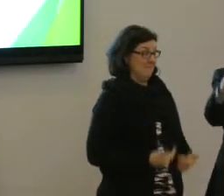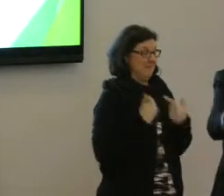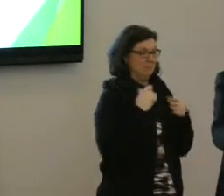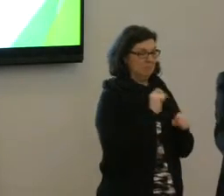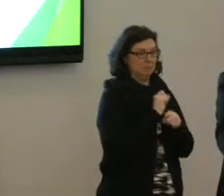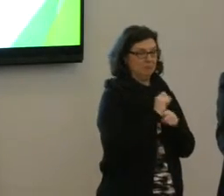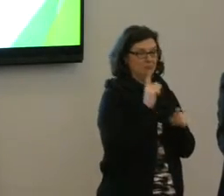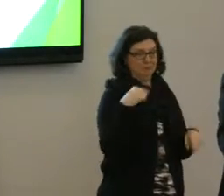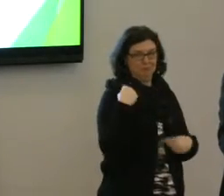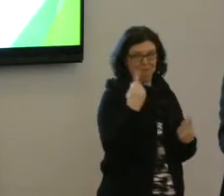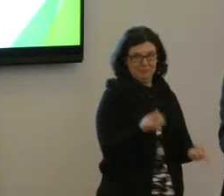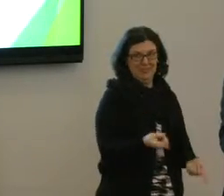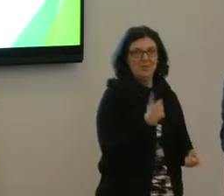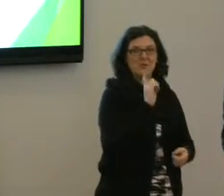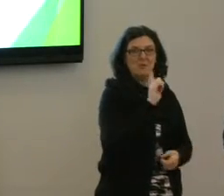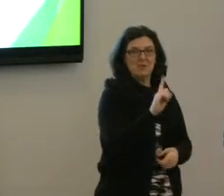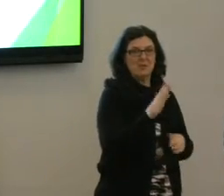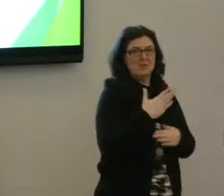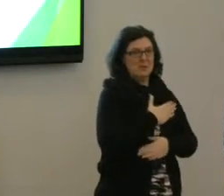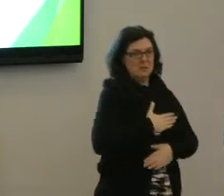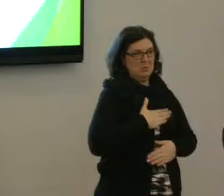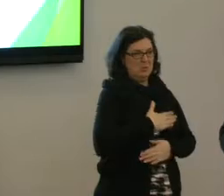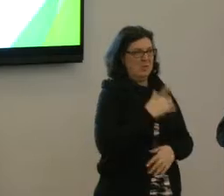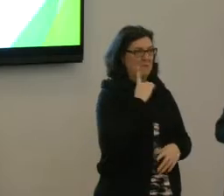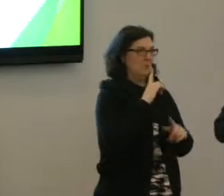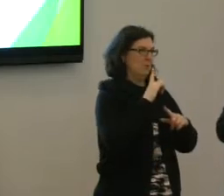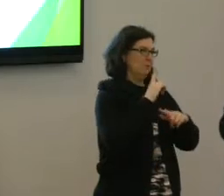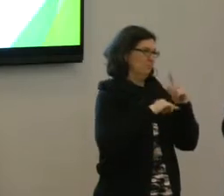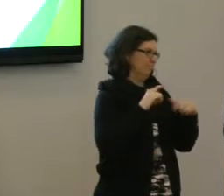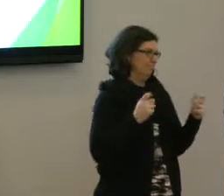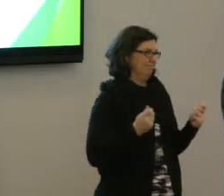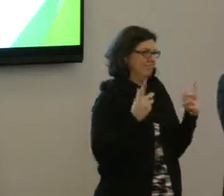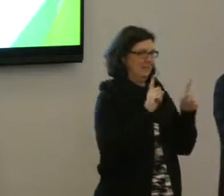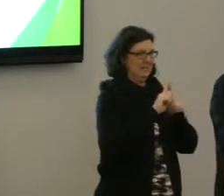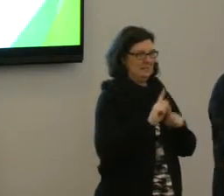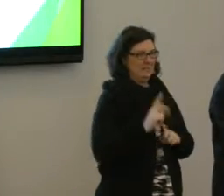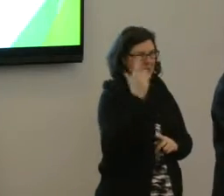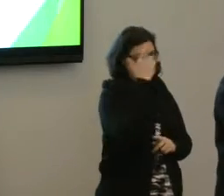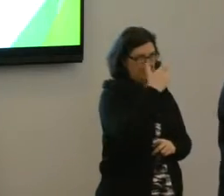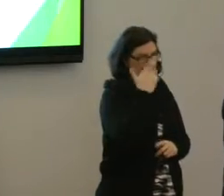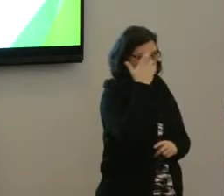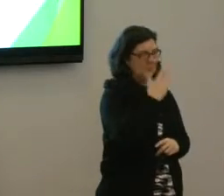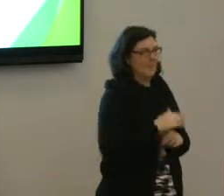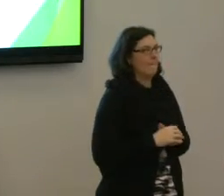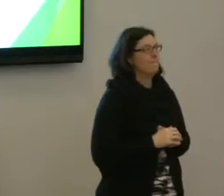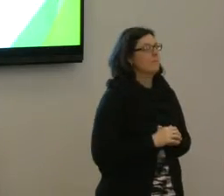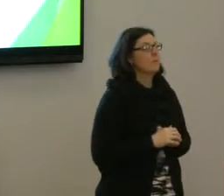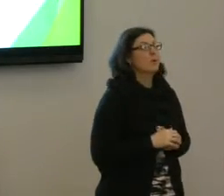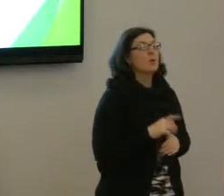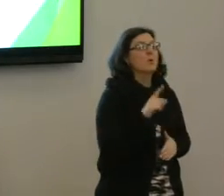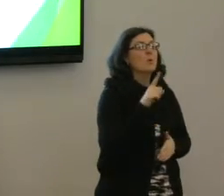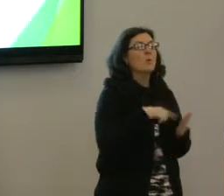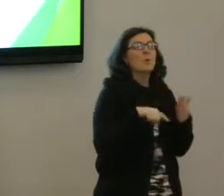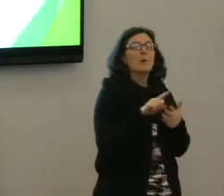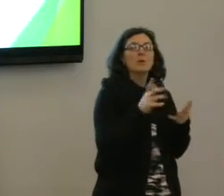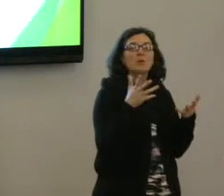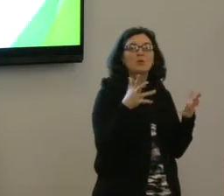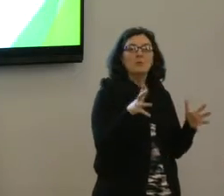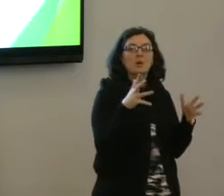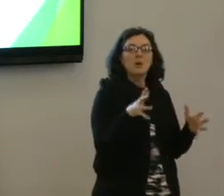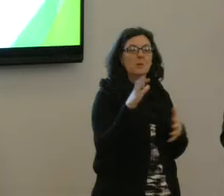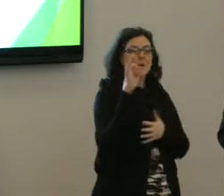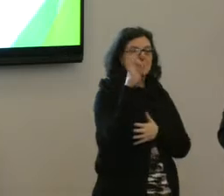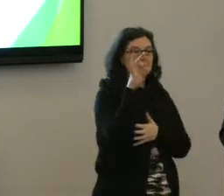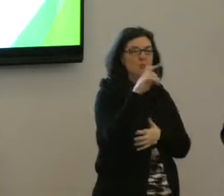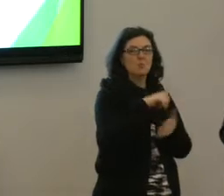been enjoying it ever since for a variety of reasons. So practicing what we preach. What are you already preaching? What do